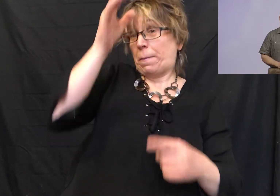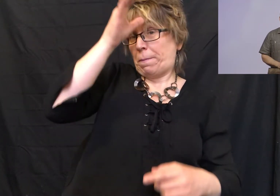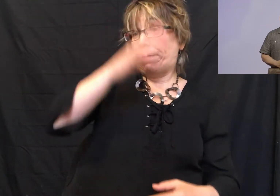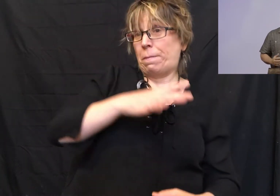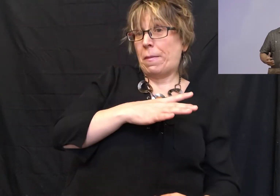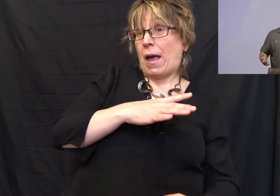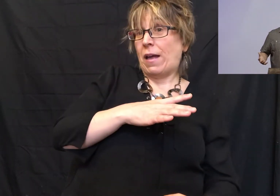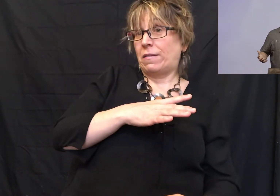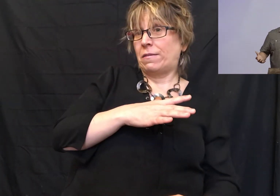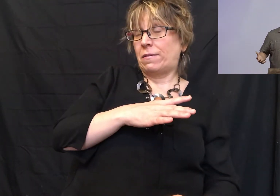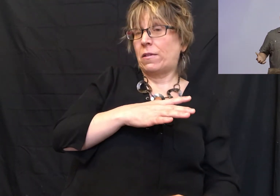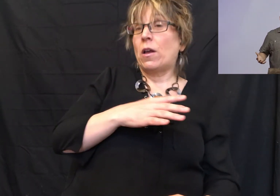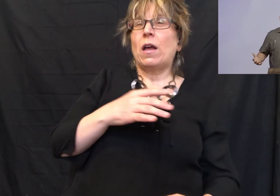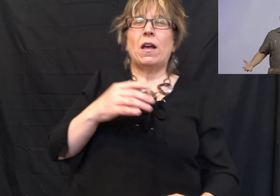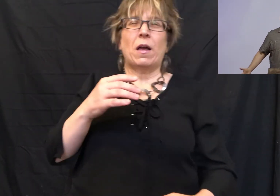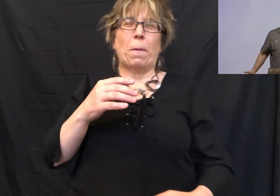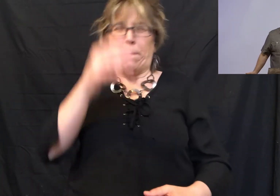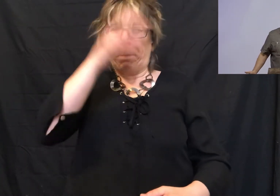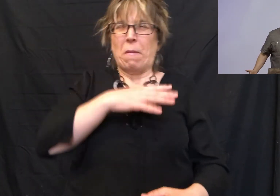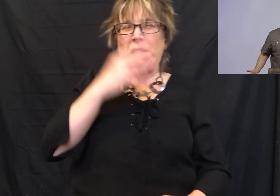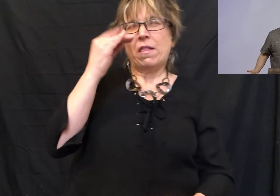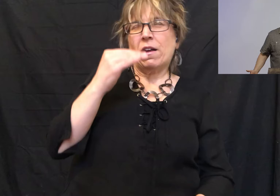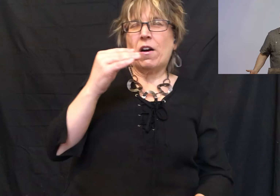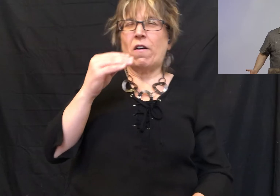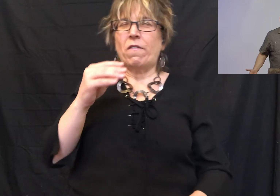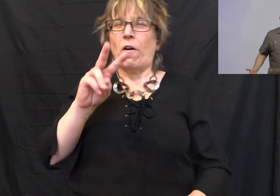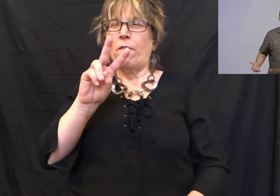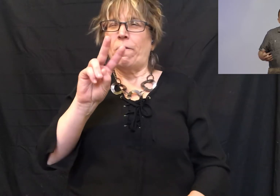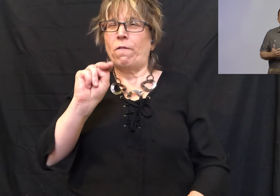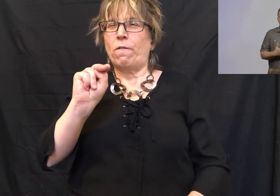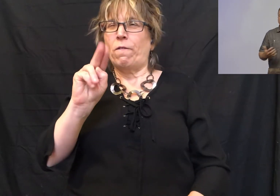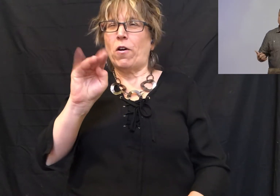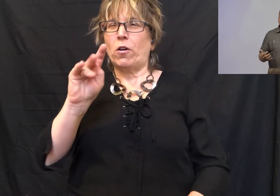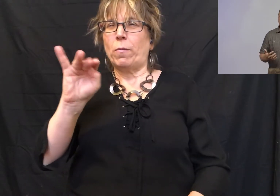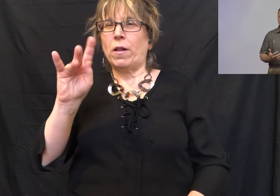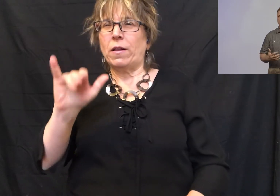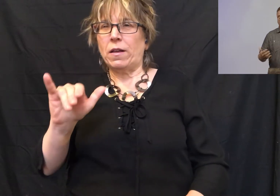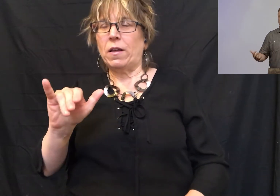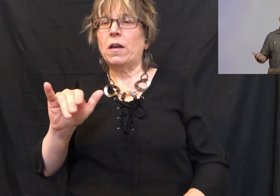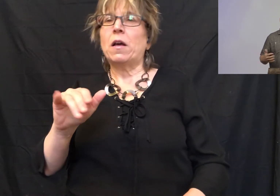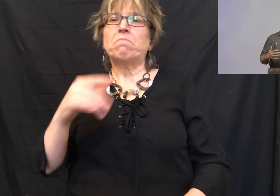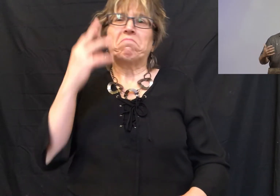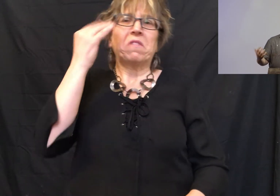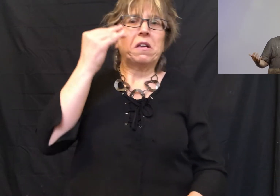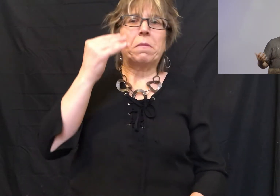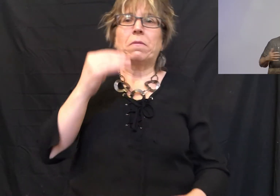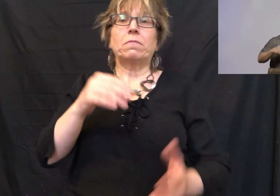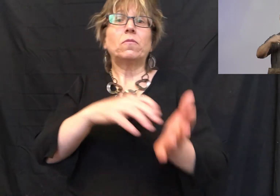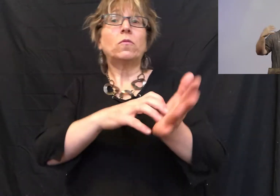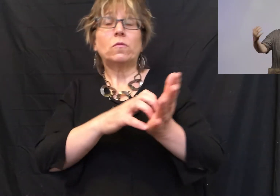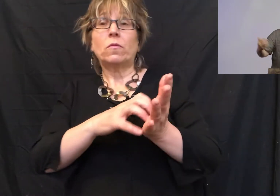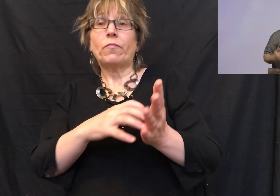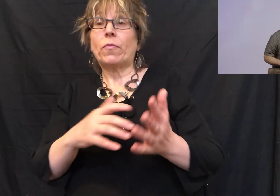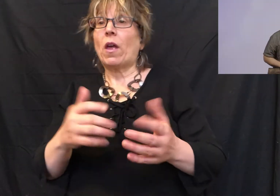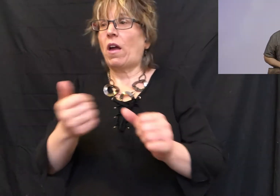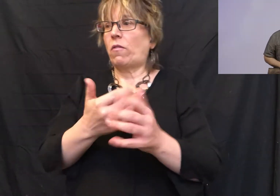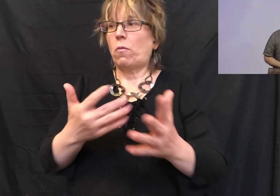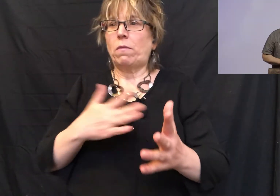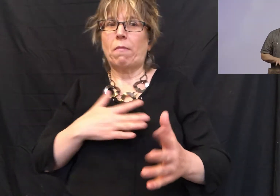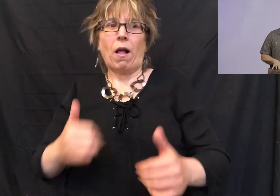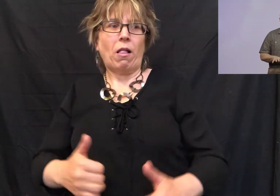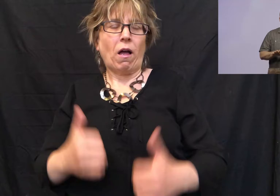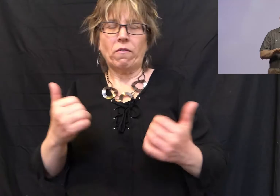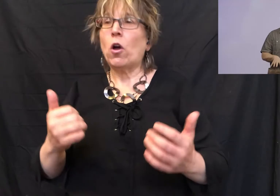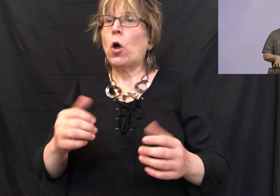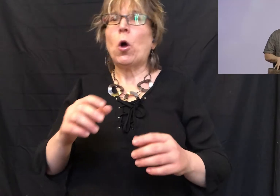men. We think of vulnerability, we think of weakness. I don't want to be weak. I don't want to share my problem. I don't want to share my issues. I don't want to throw up all everybody in my